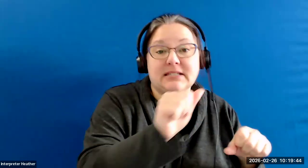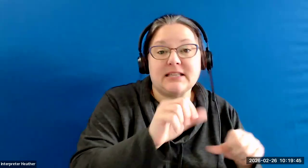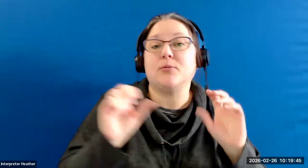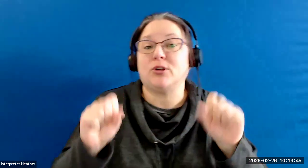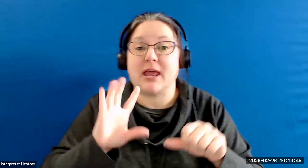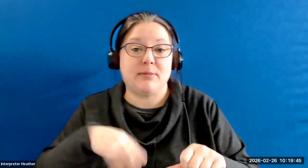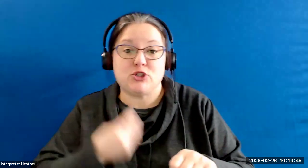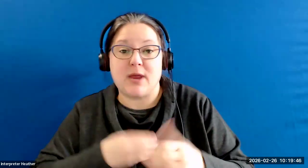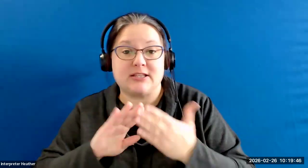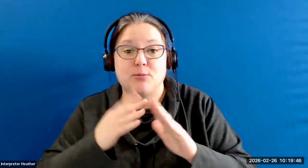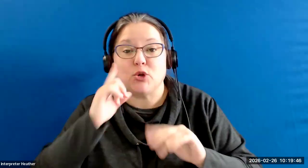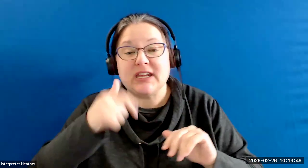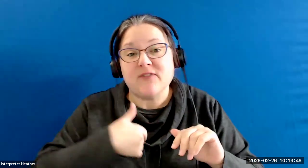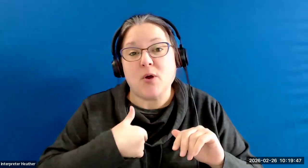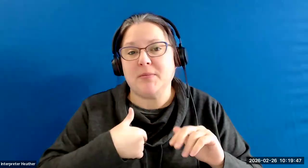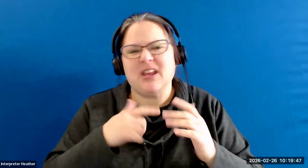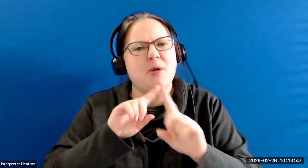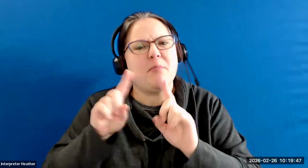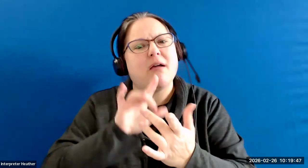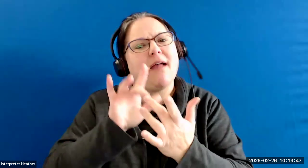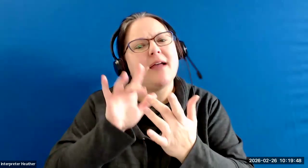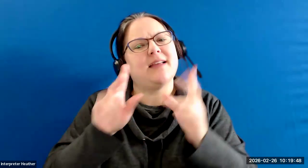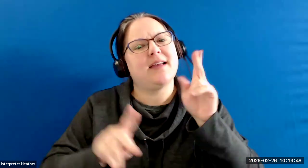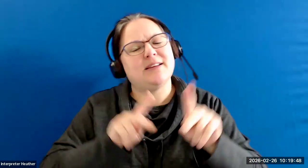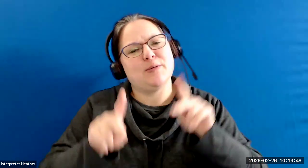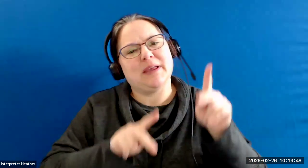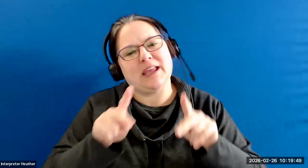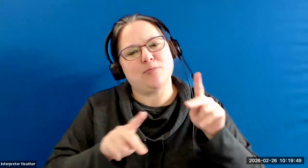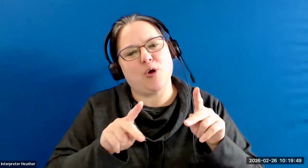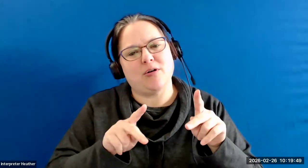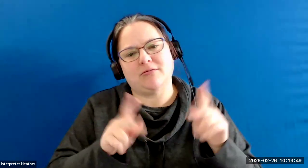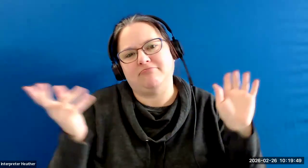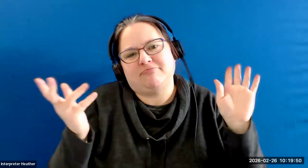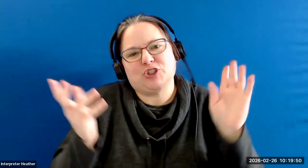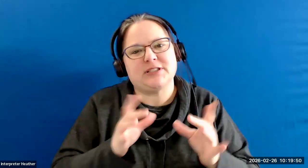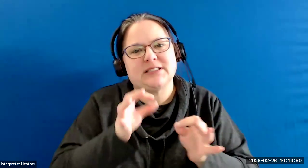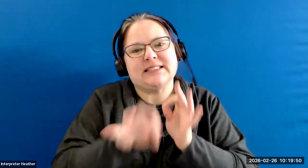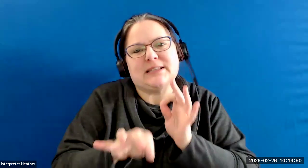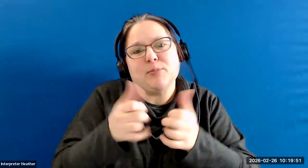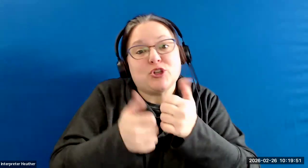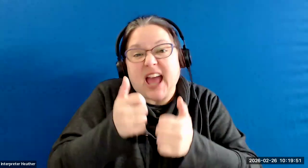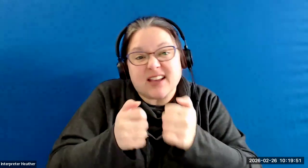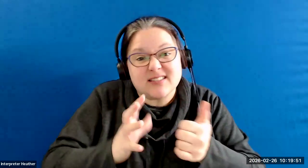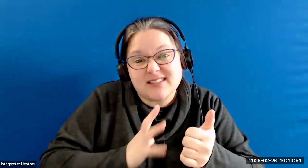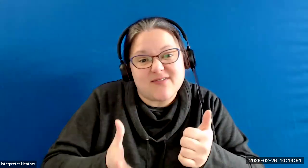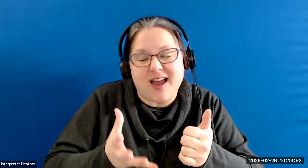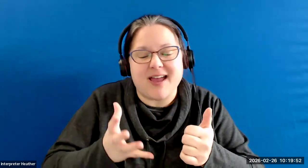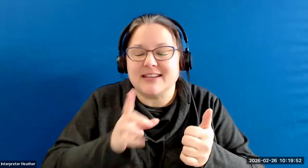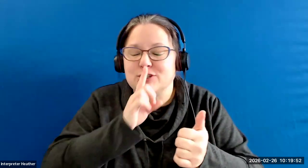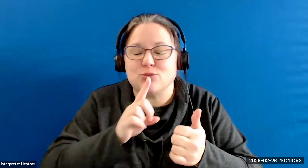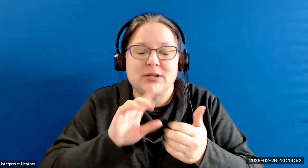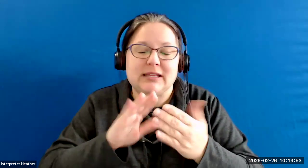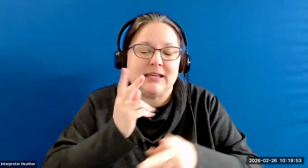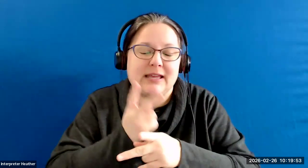communities, just being in contact with people that, even simple texts are really community